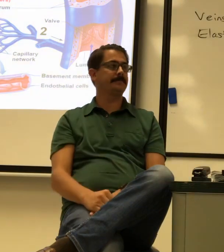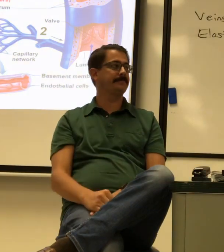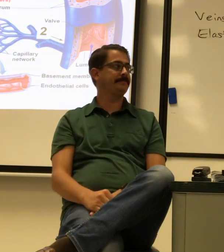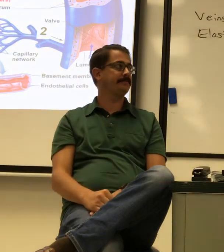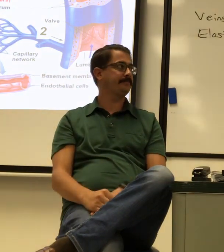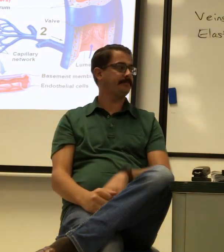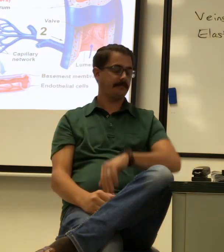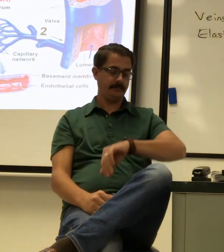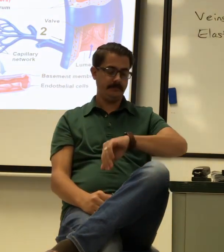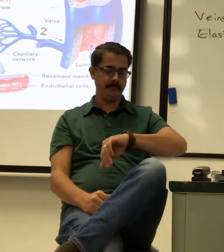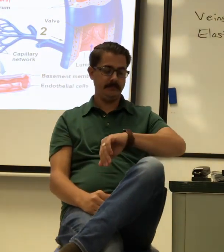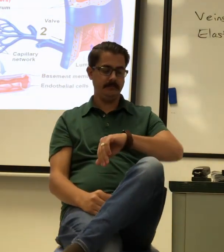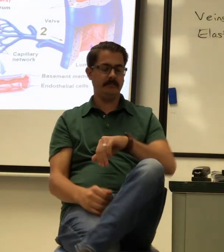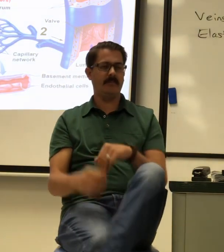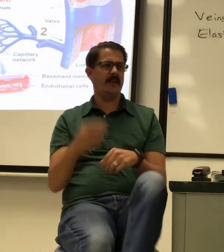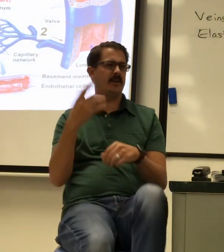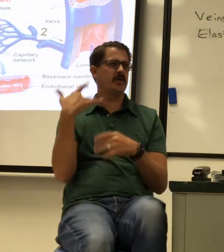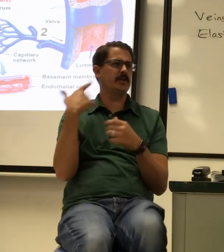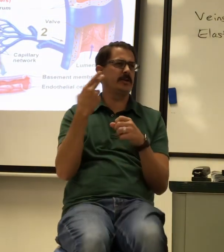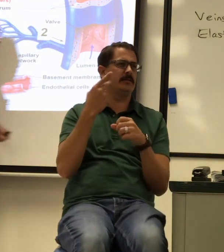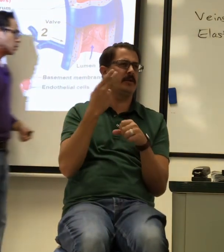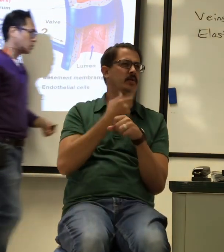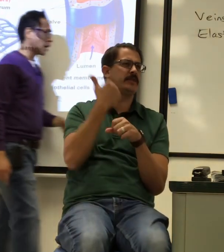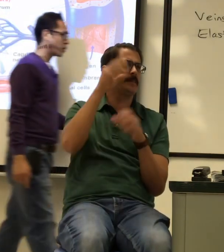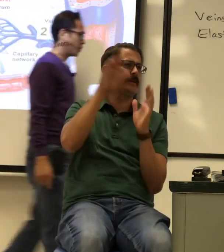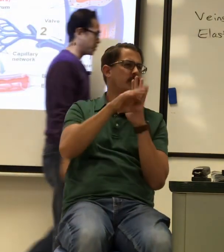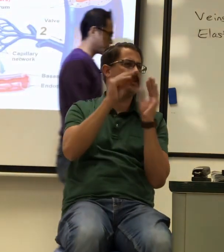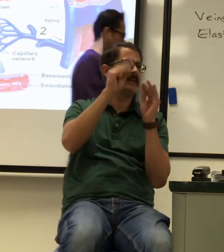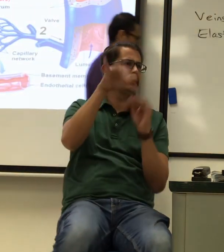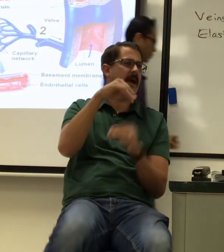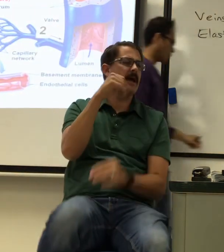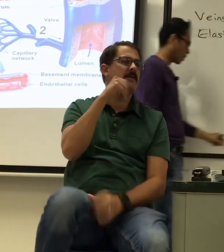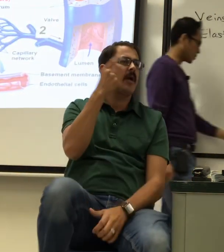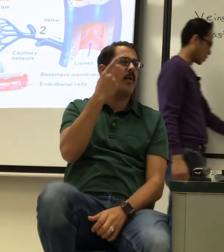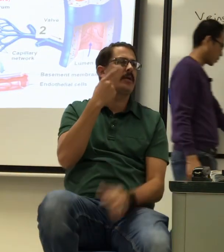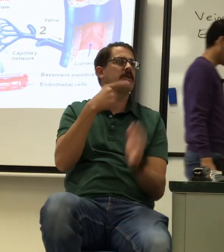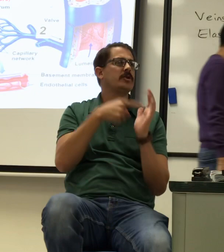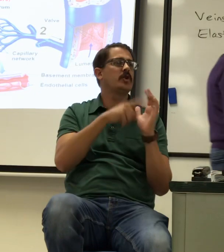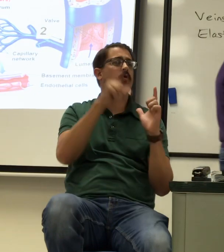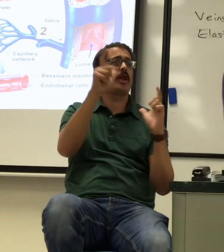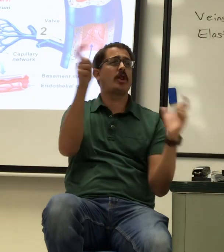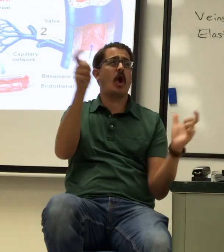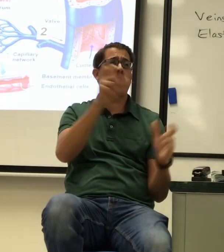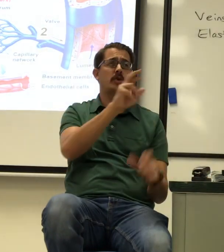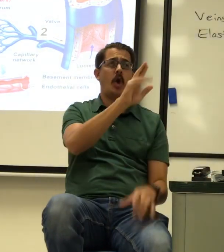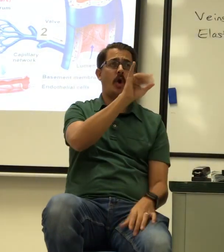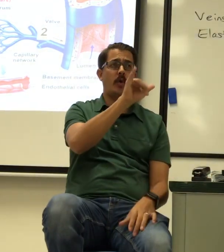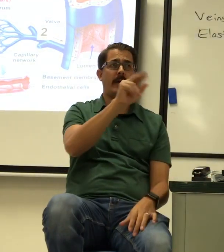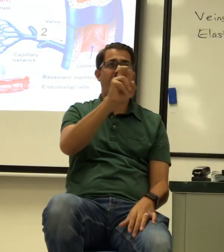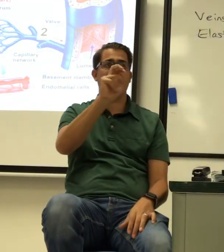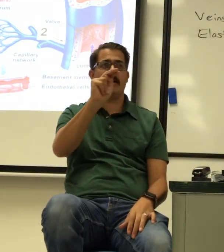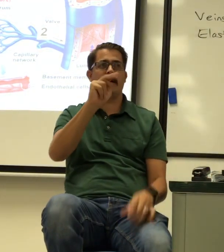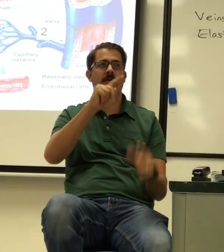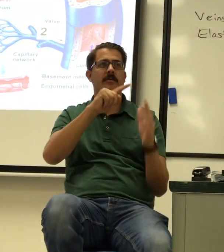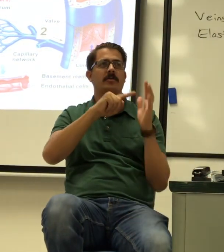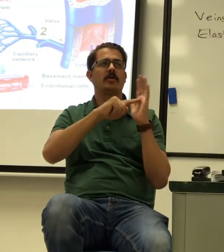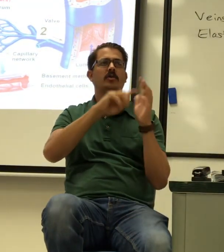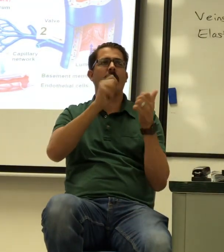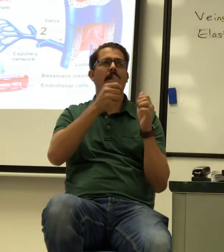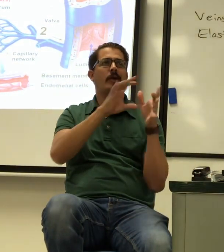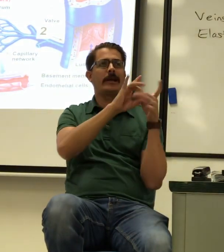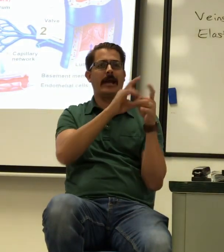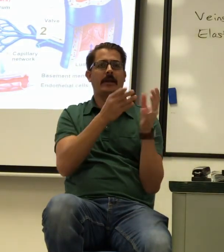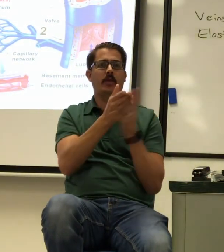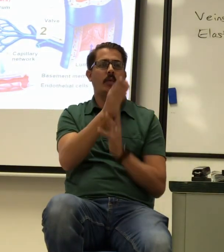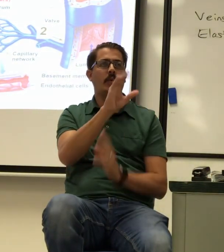I usually use this figure to teach that because, well, not only does it show you the largest arteries and veins, it shows you how they're connected through capillary